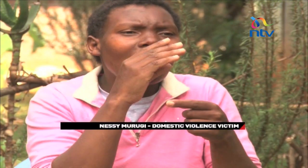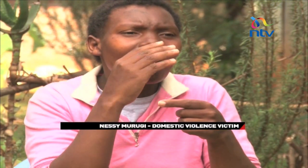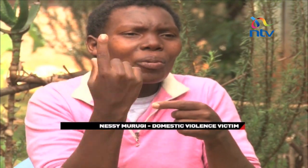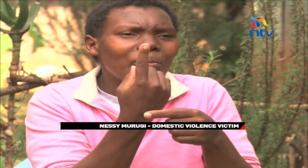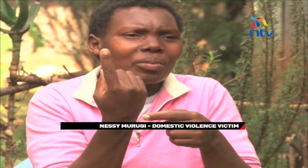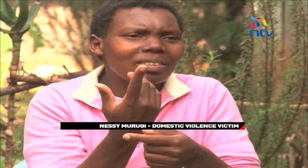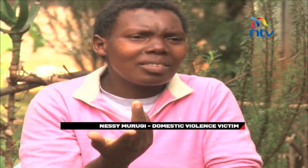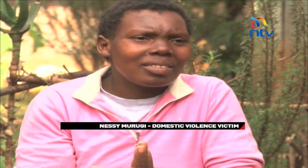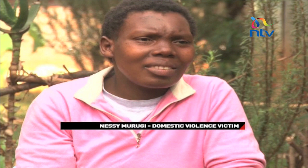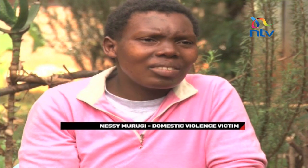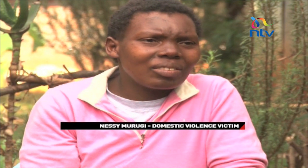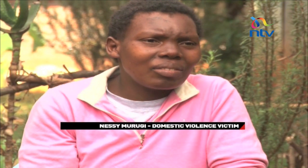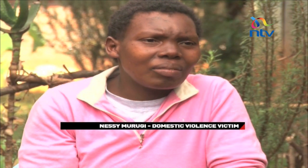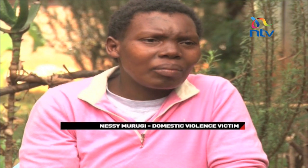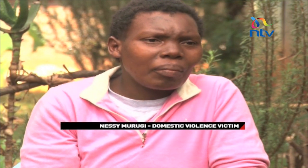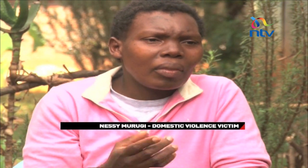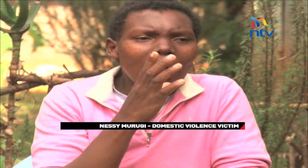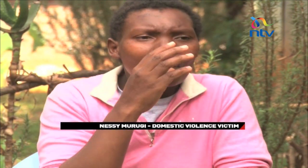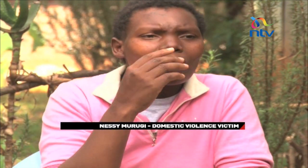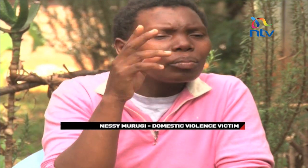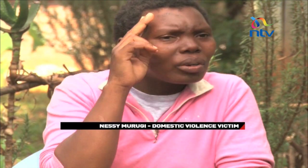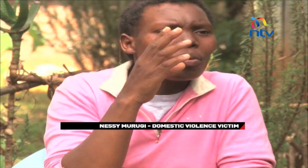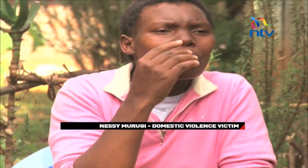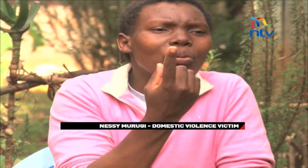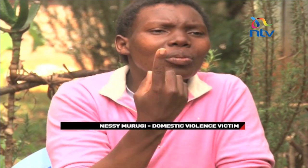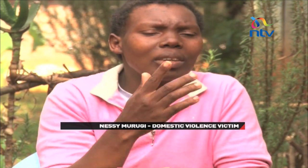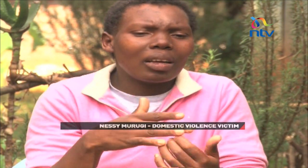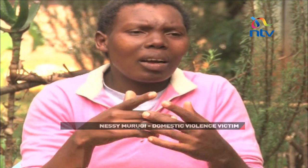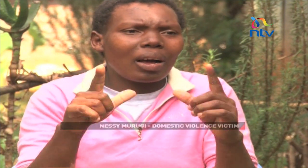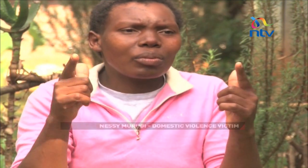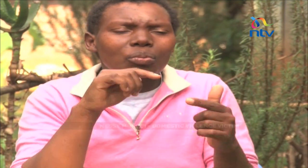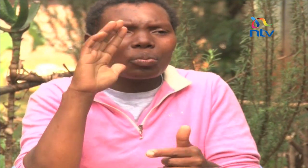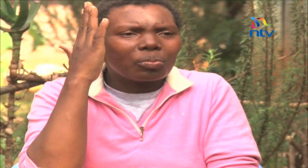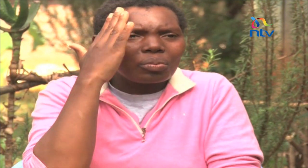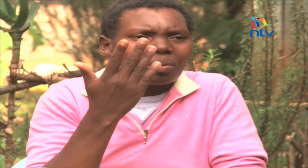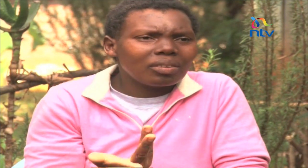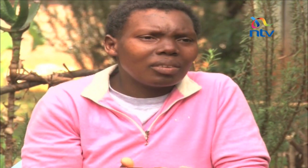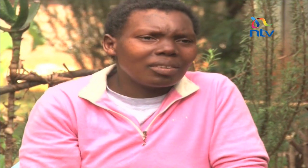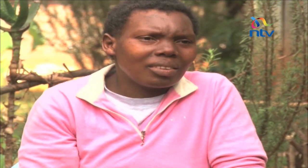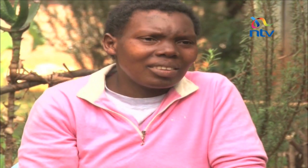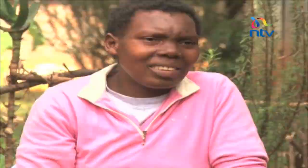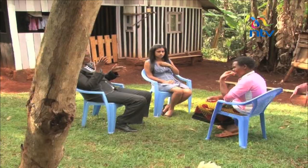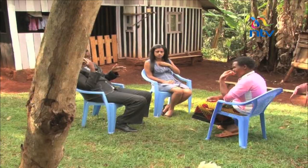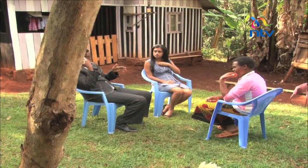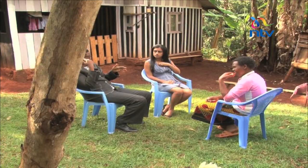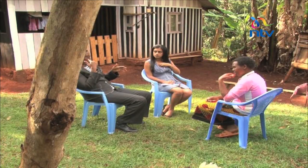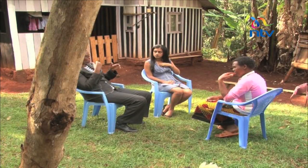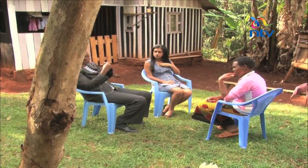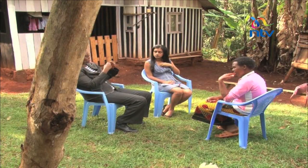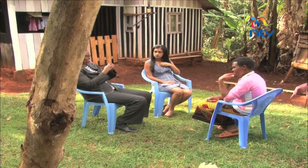but communicating is hard. I don't have enough support if something else were to happen to me again. Enrica, a sign